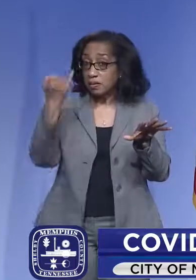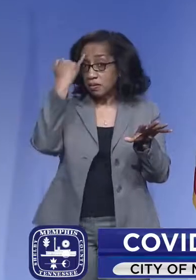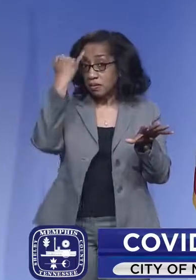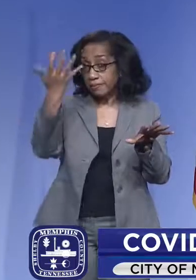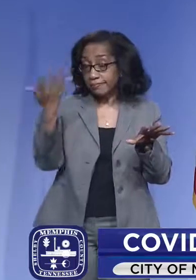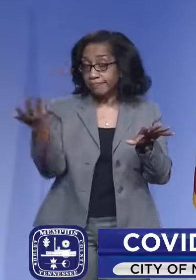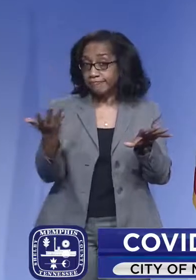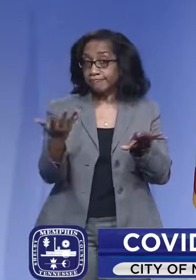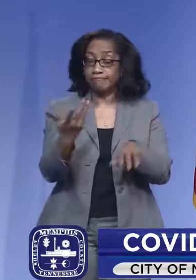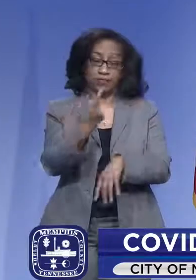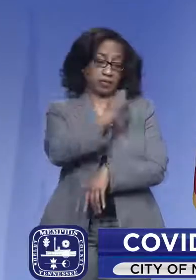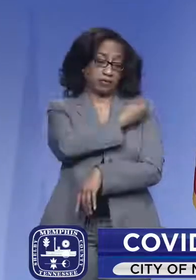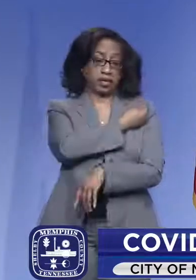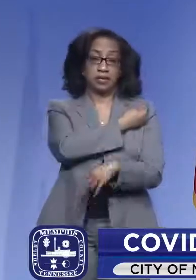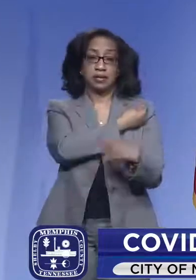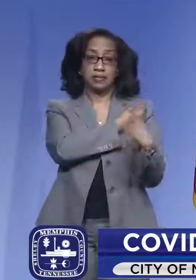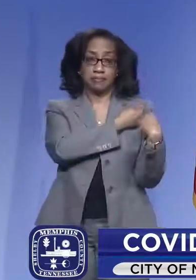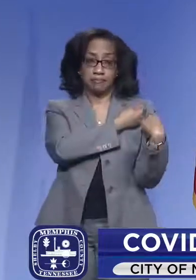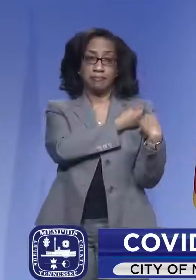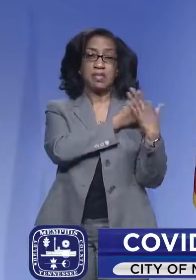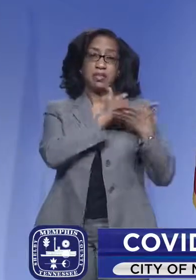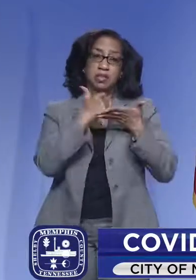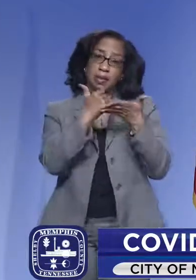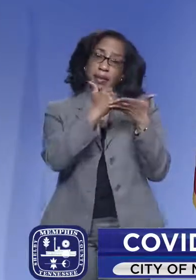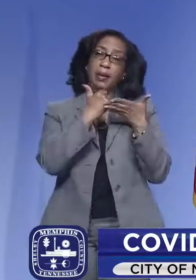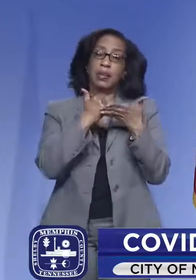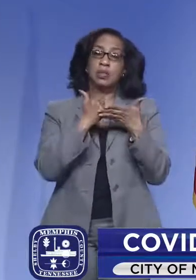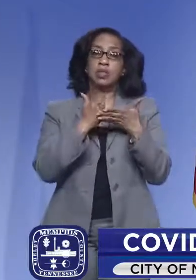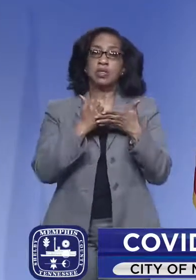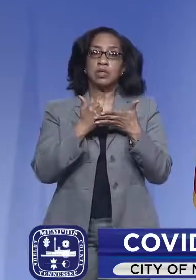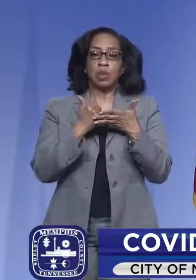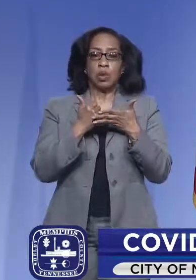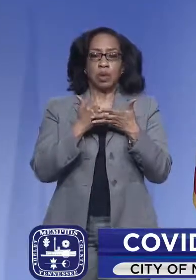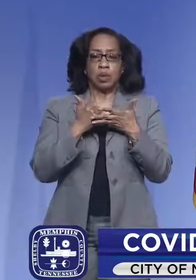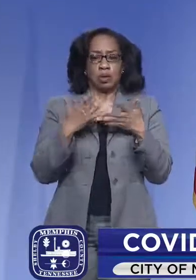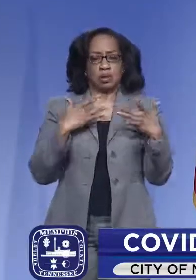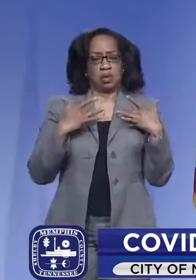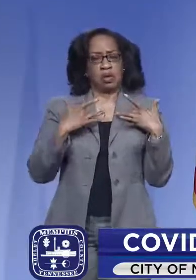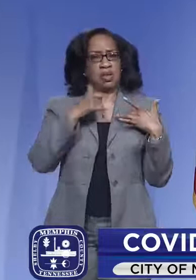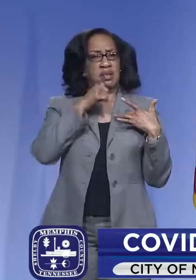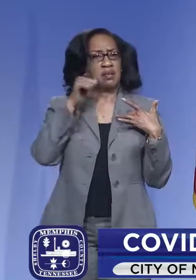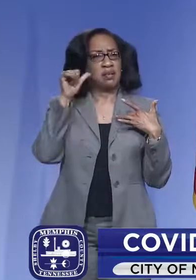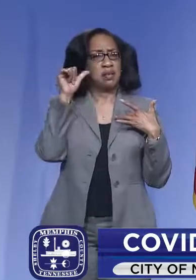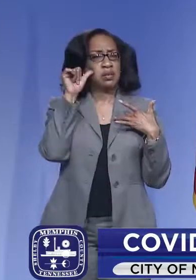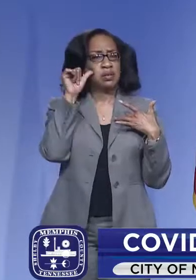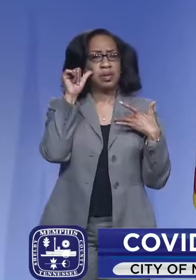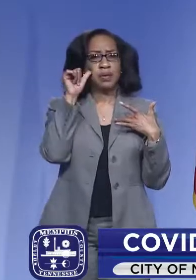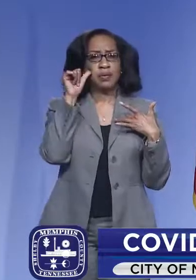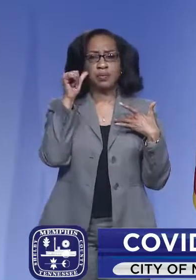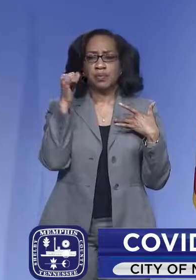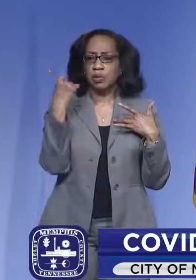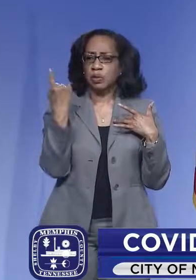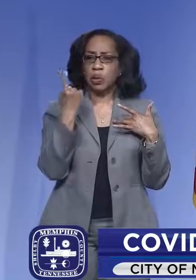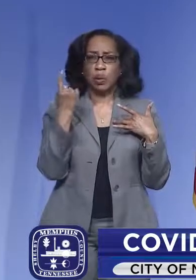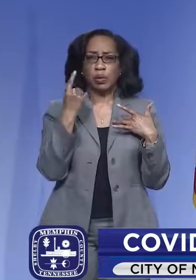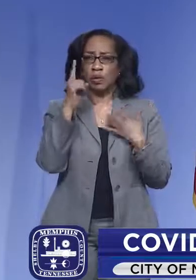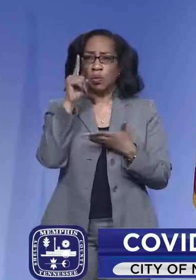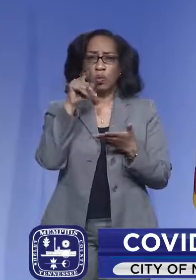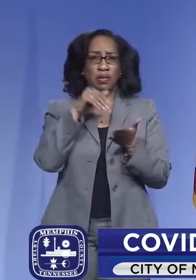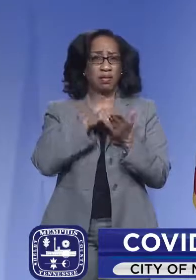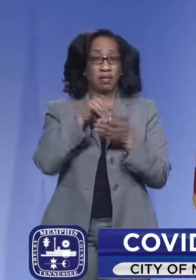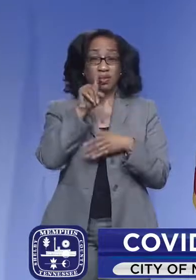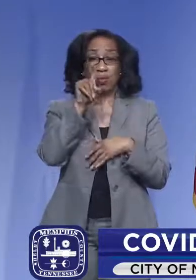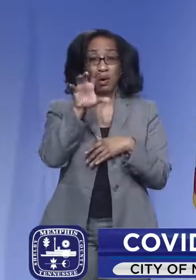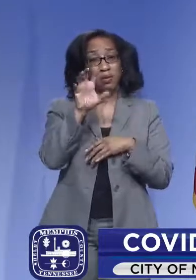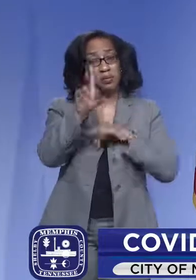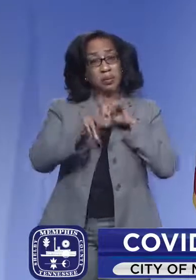forward. And so it's very concerning that yesterday we were only able to add another 1,100 individuals to